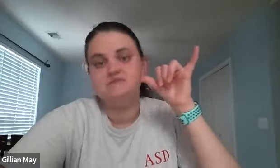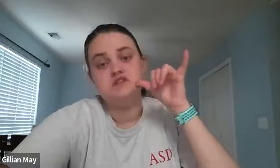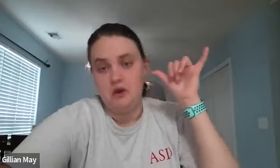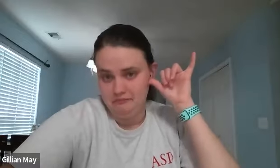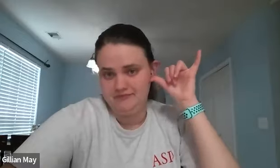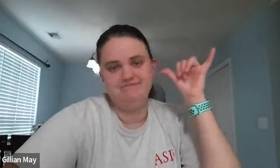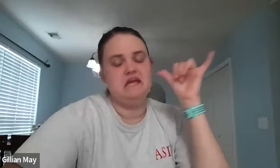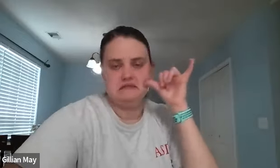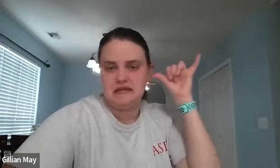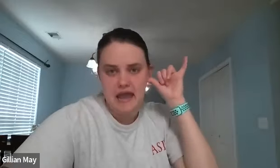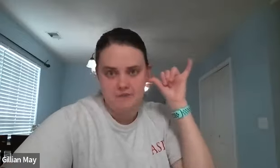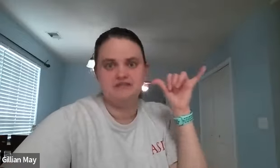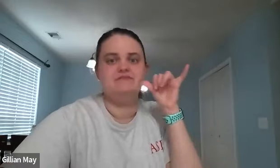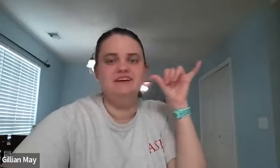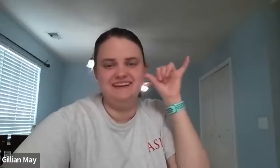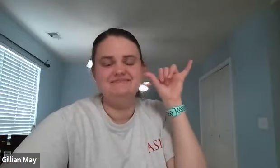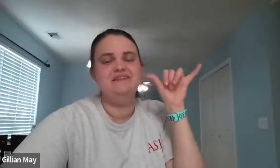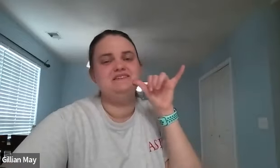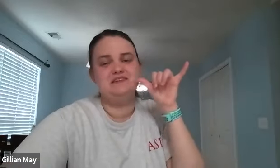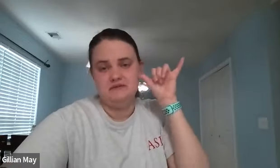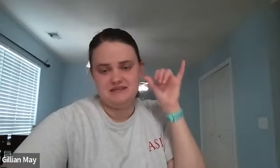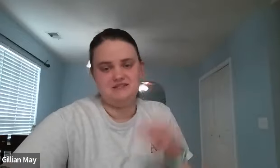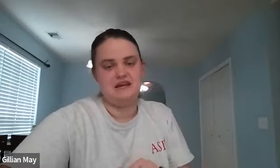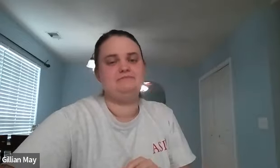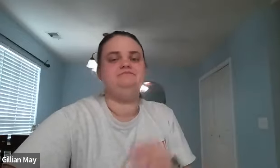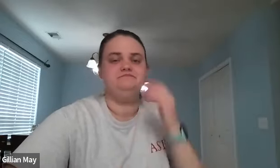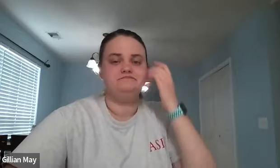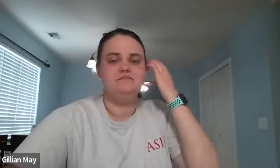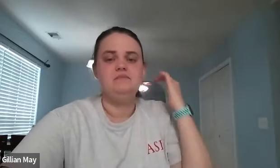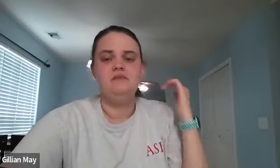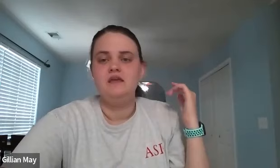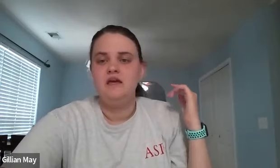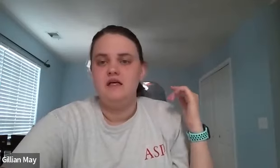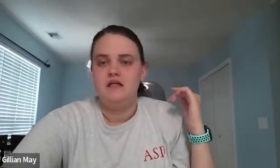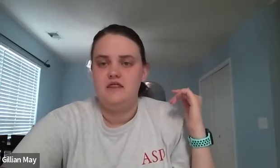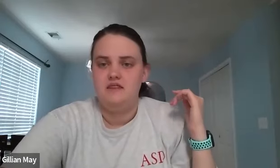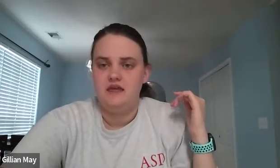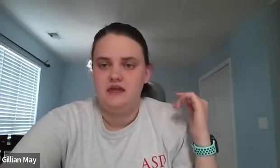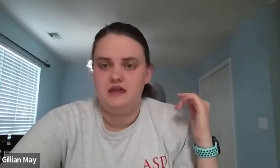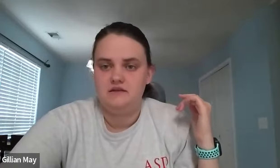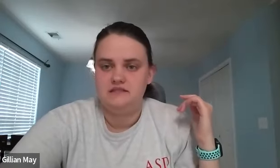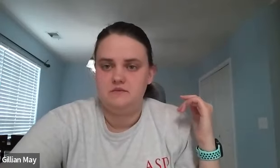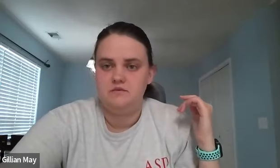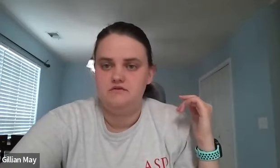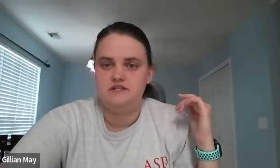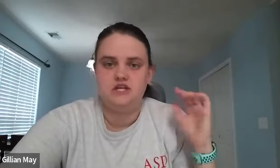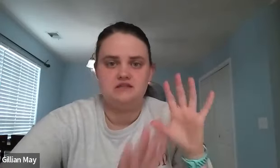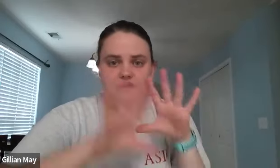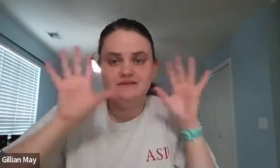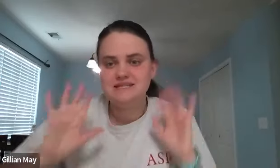So it's like a habit. So yesterday. And then, see, I'm gonna move this chat so I can see